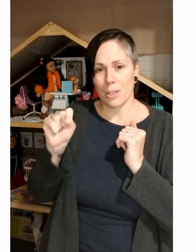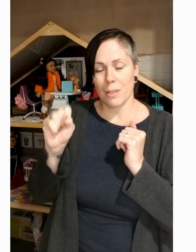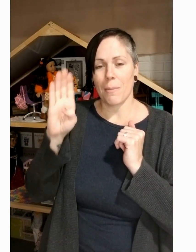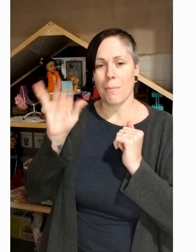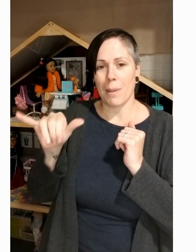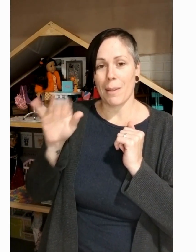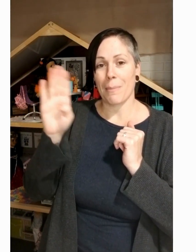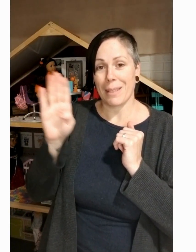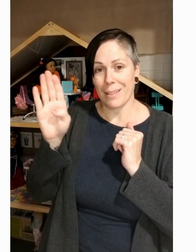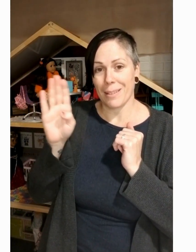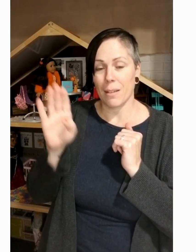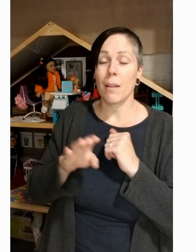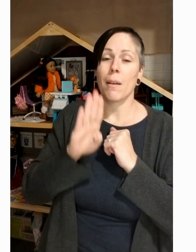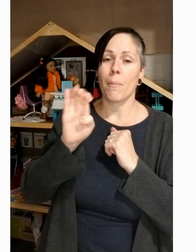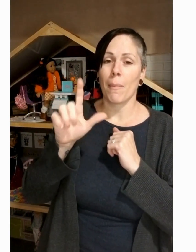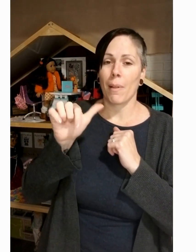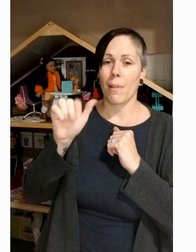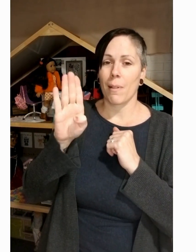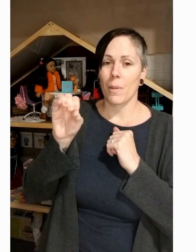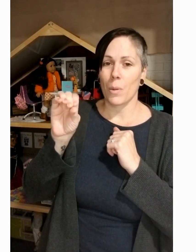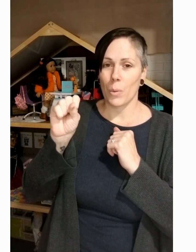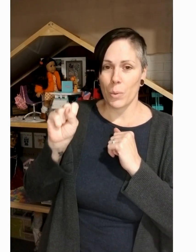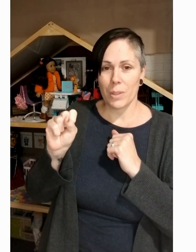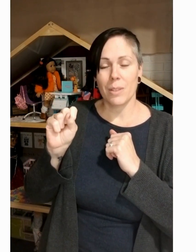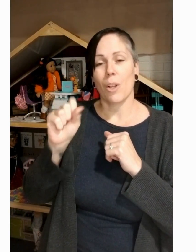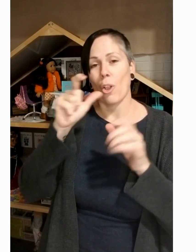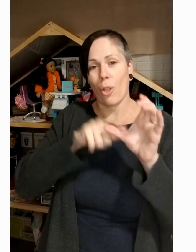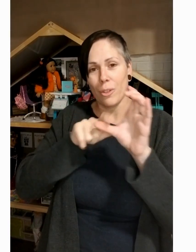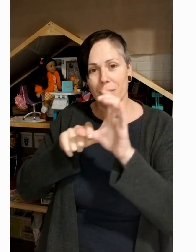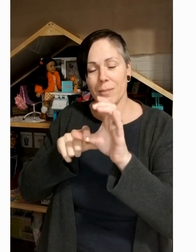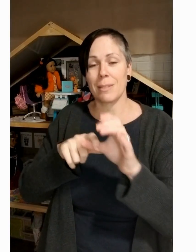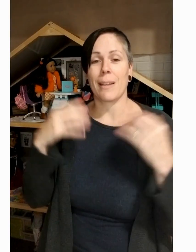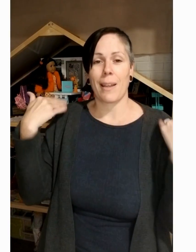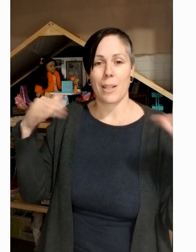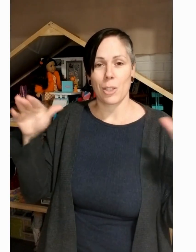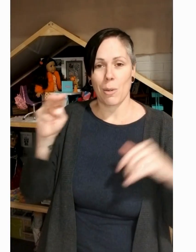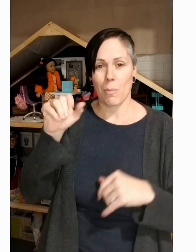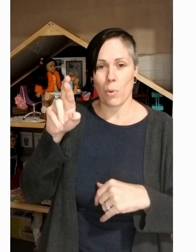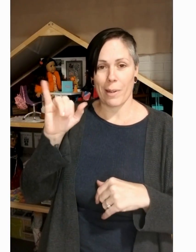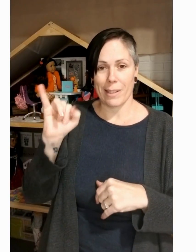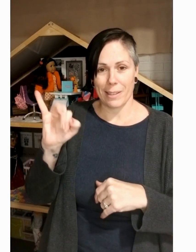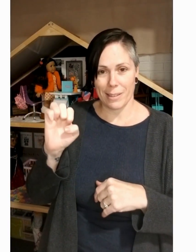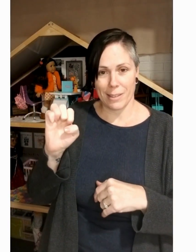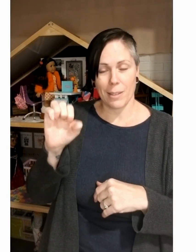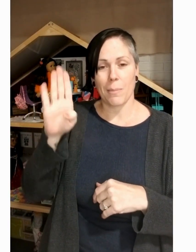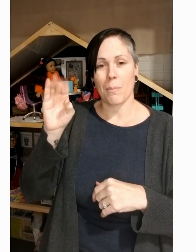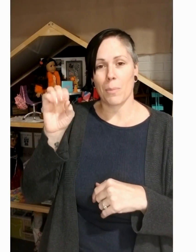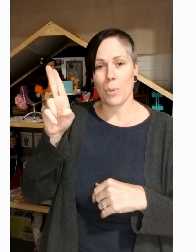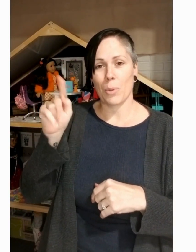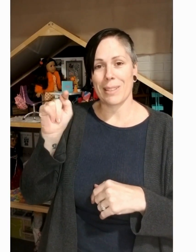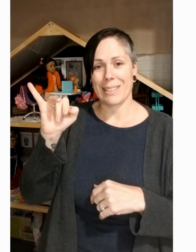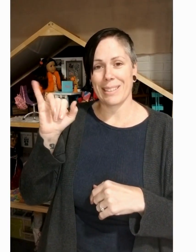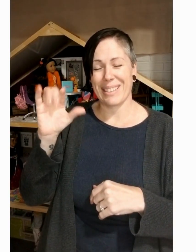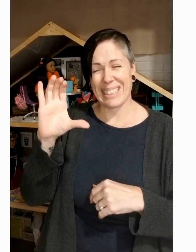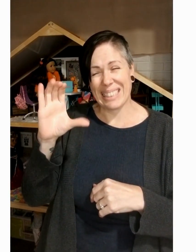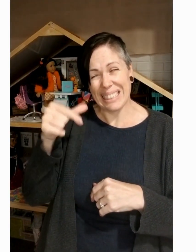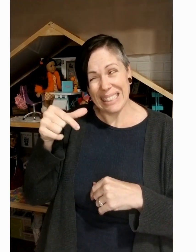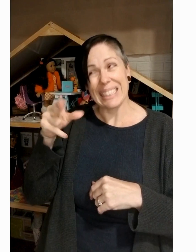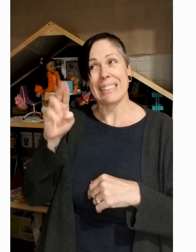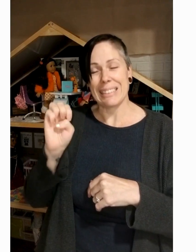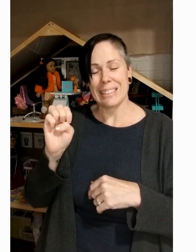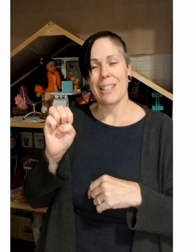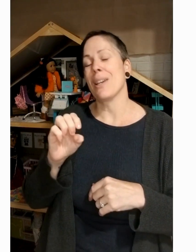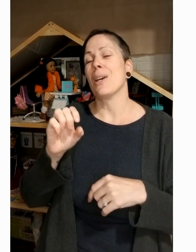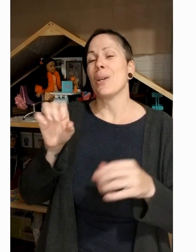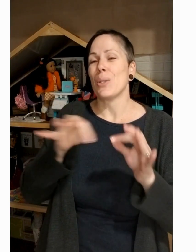Closet, Angel Marie Boutique, So Cute Forever, Delightful Ribbons, Your Dolly